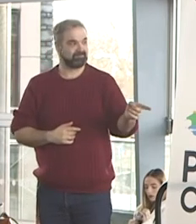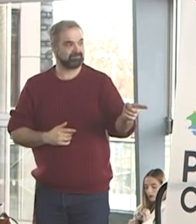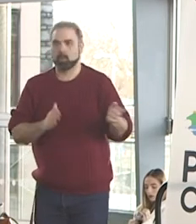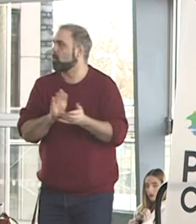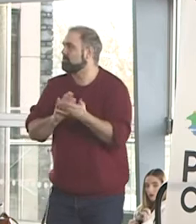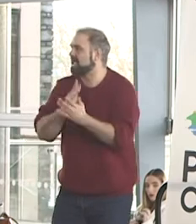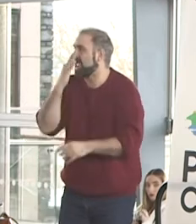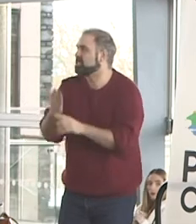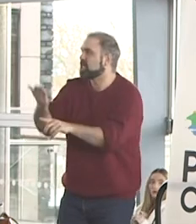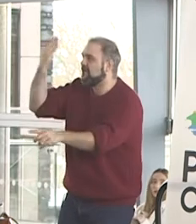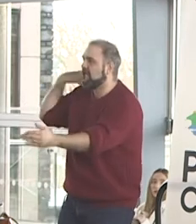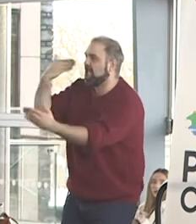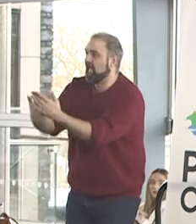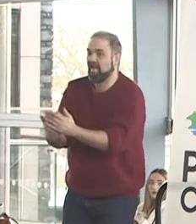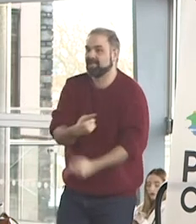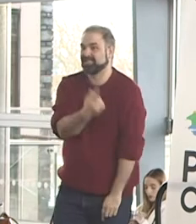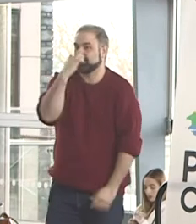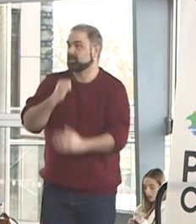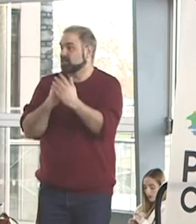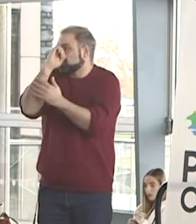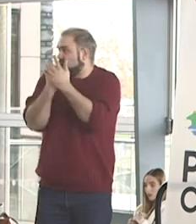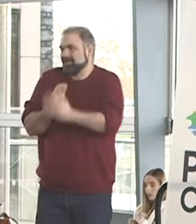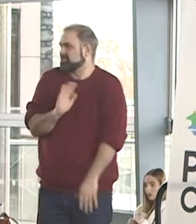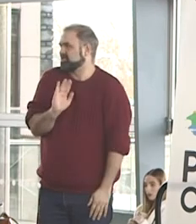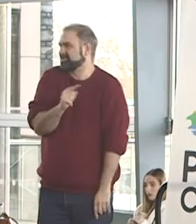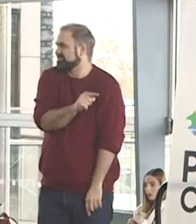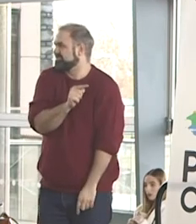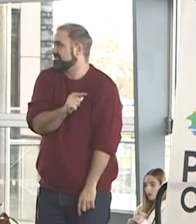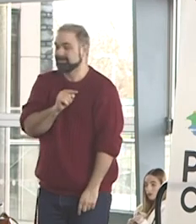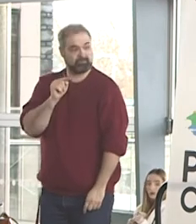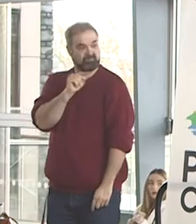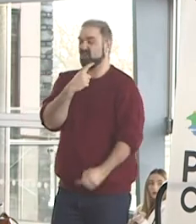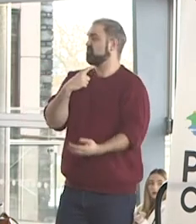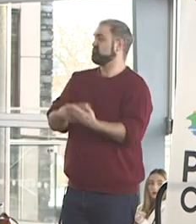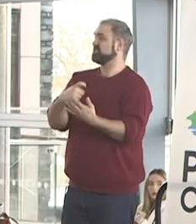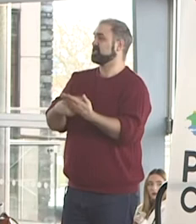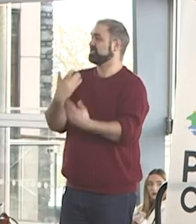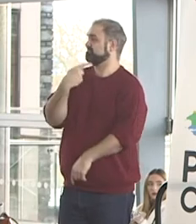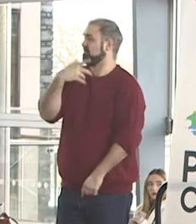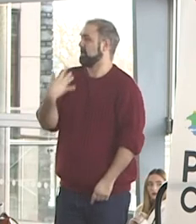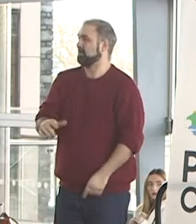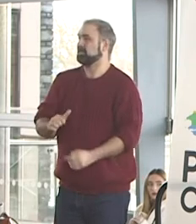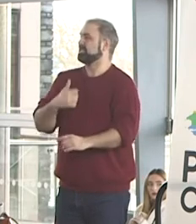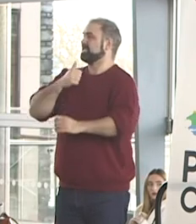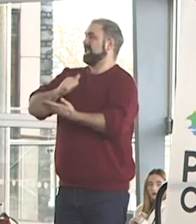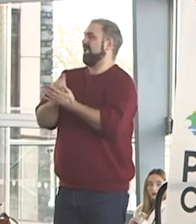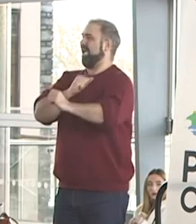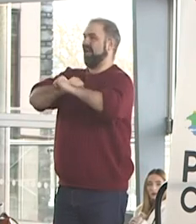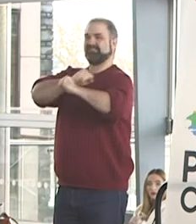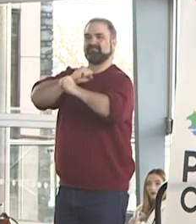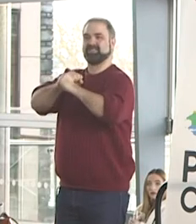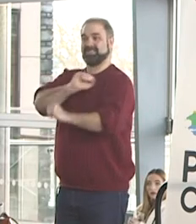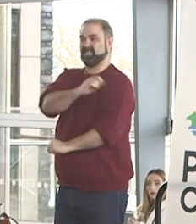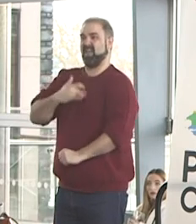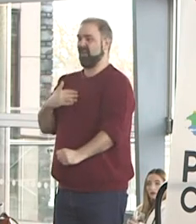that means in age terms. He's not shy. Richard has been a gay activist all his life, but